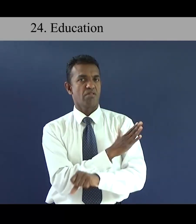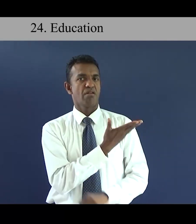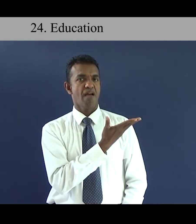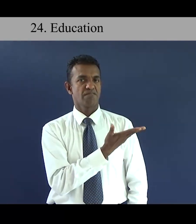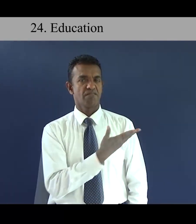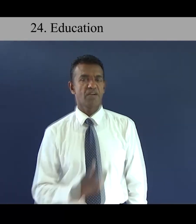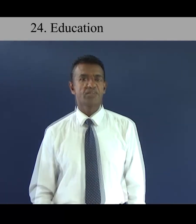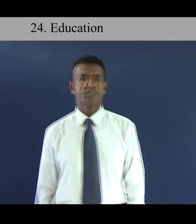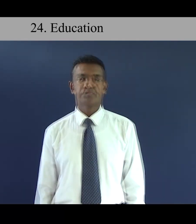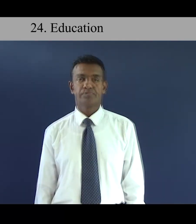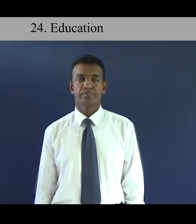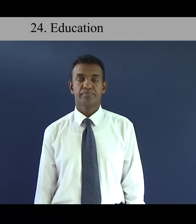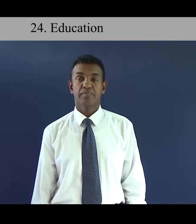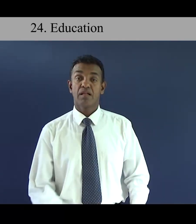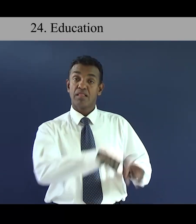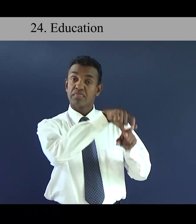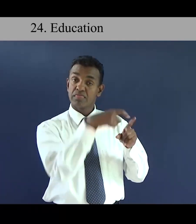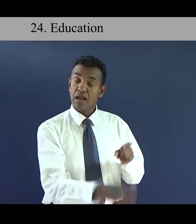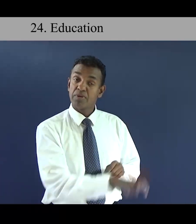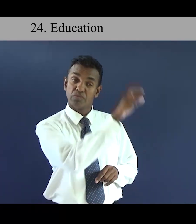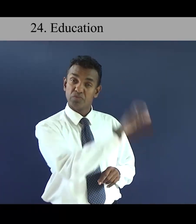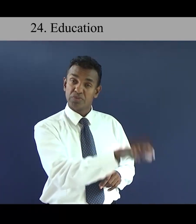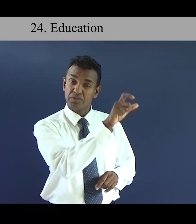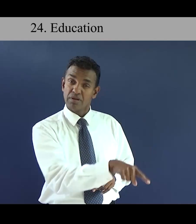Disabled people get proper support to learn.